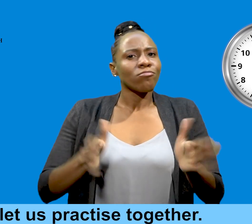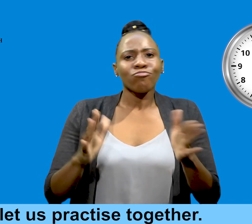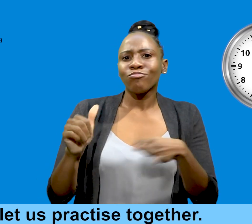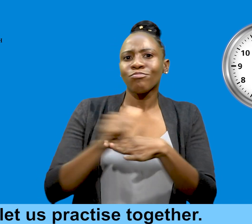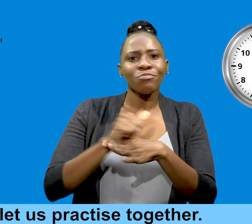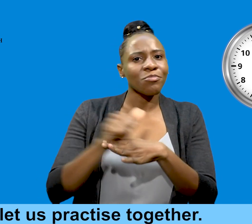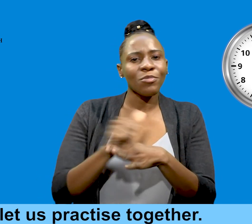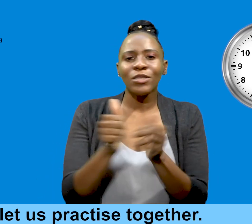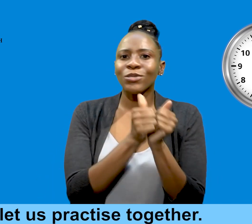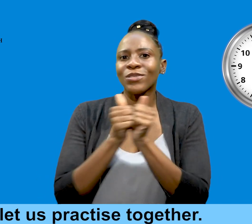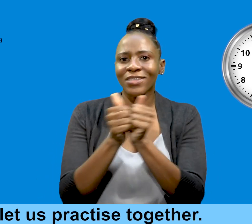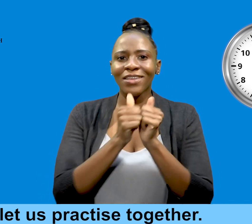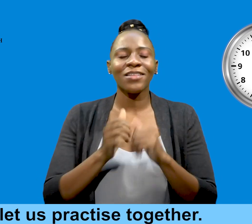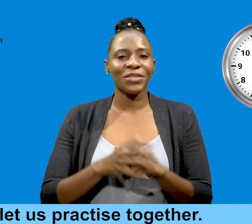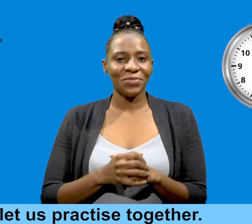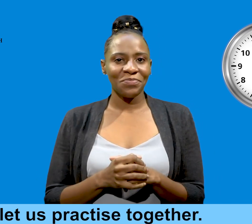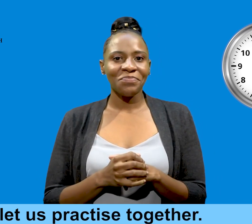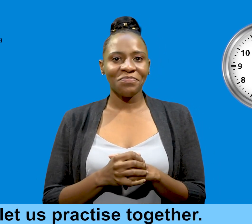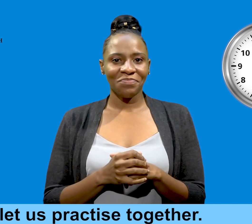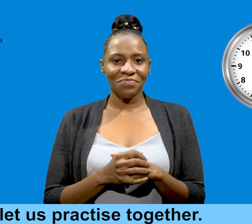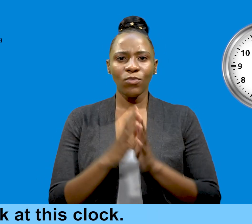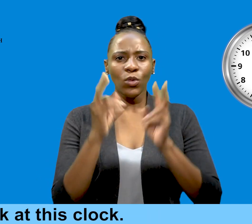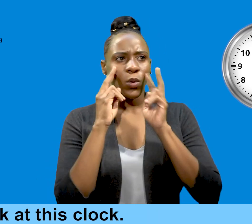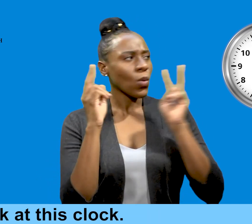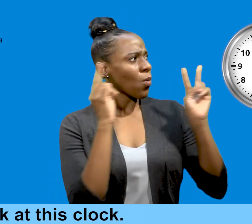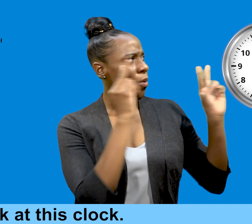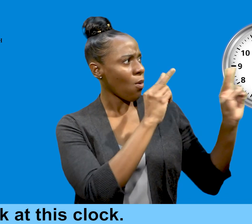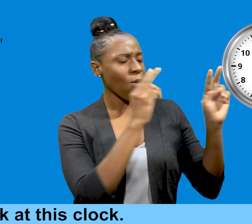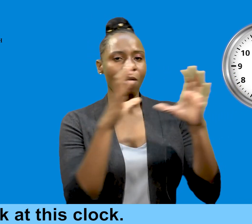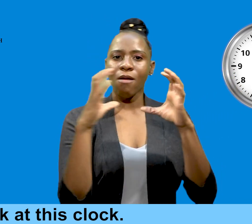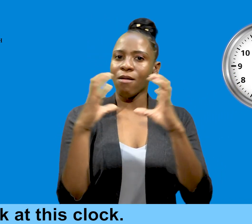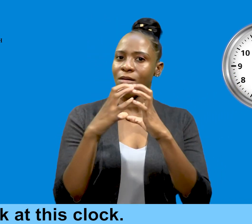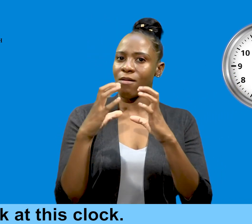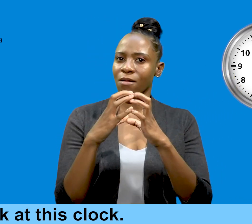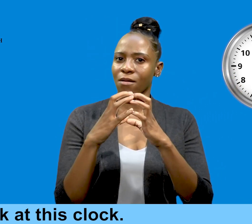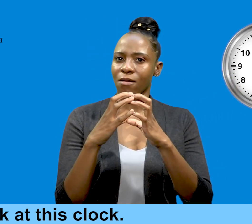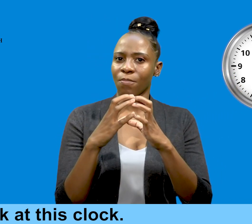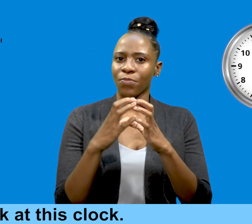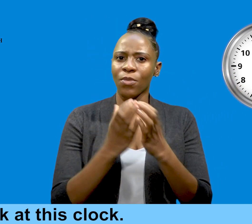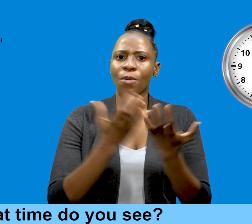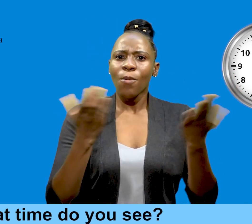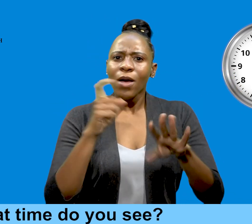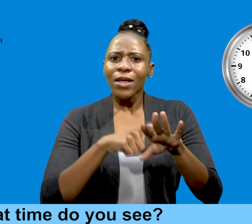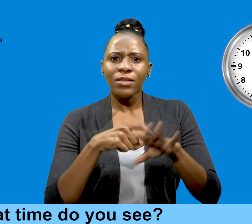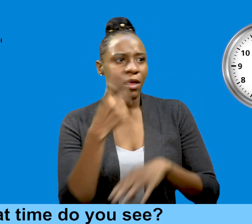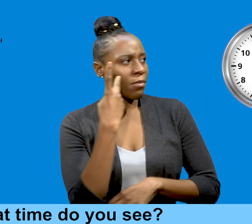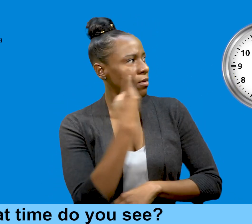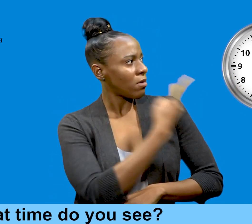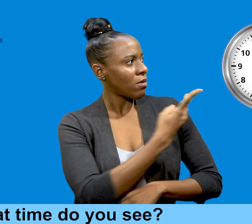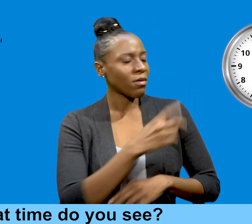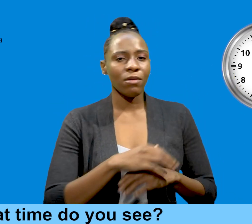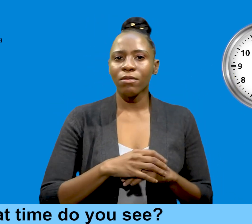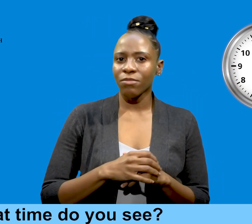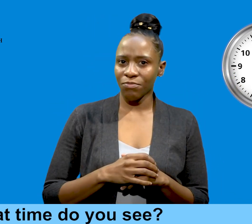So let us practice together. Look at this clock. What time do you